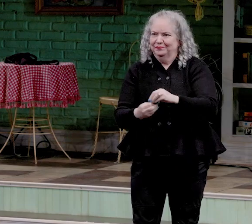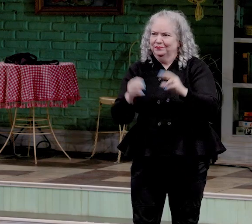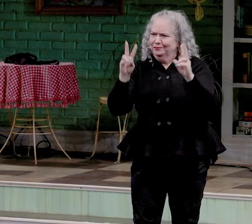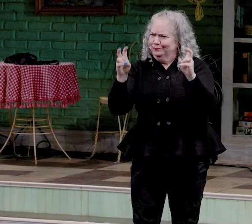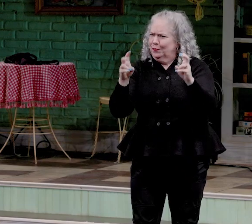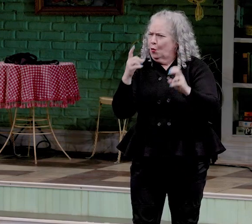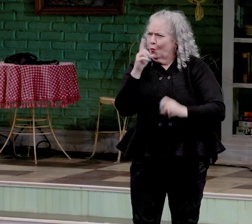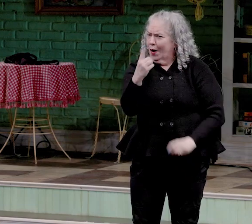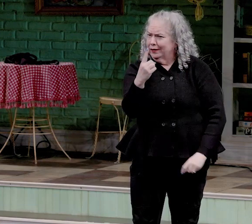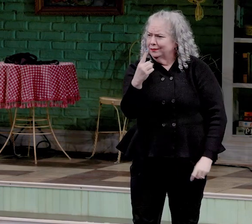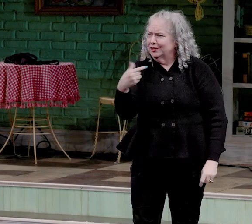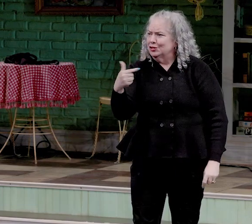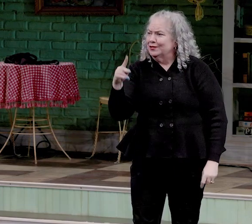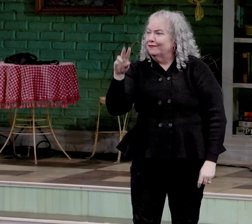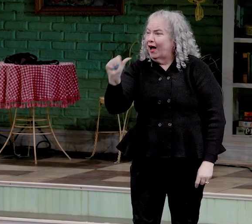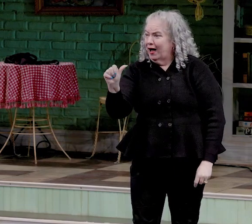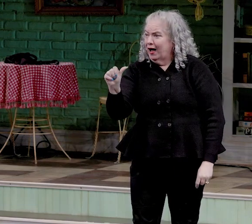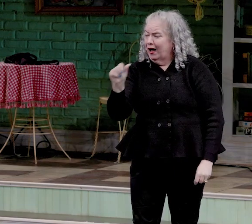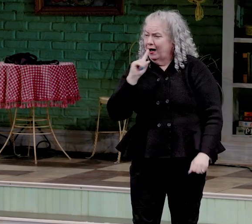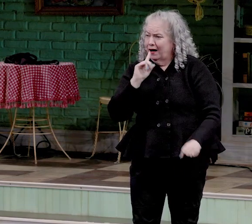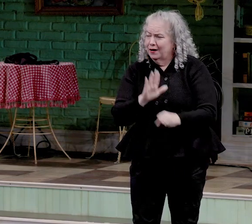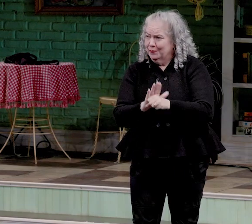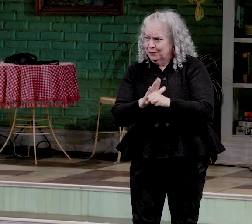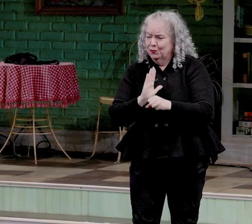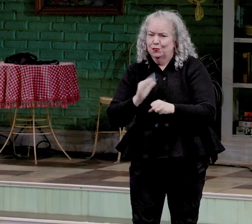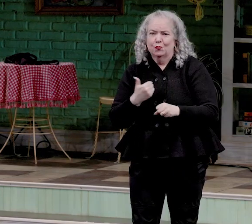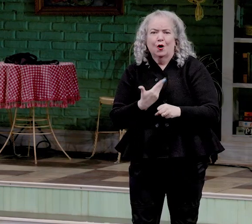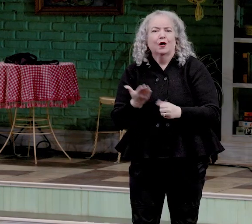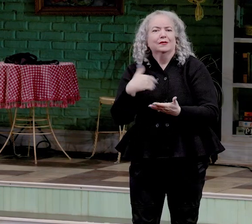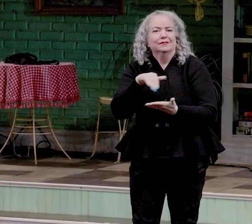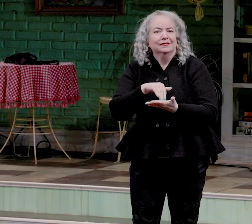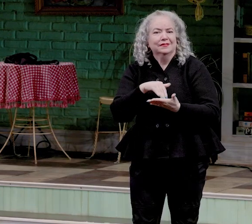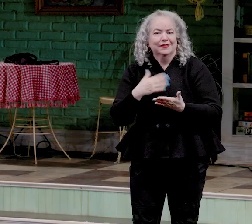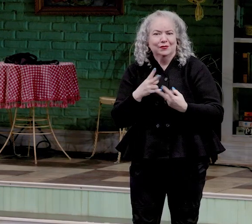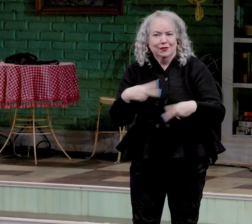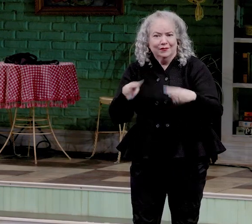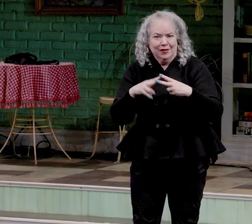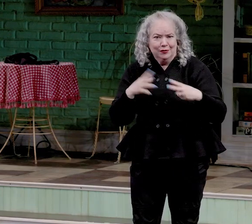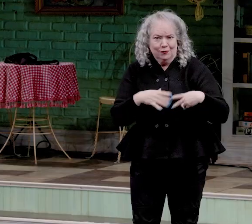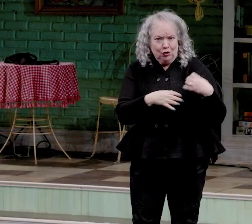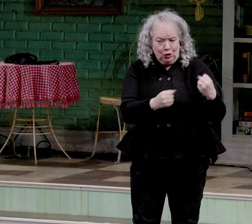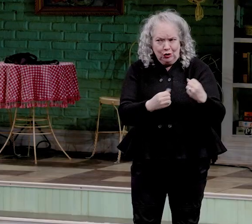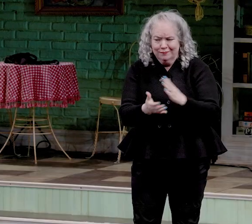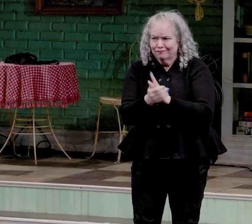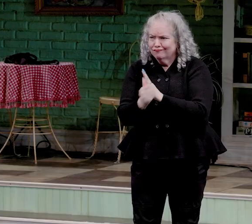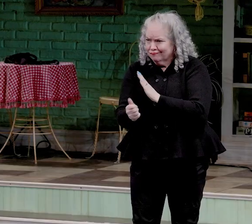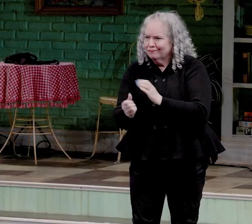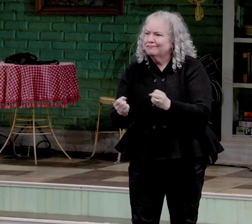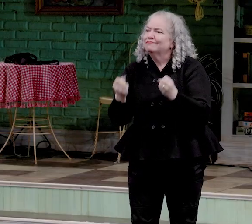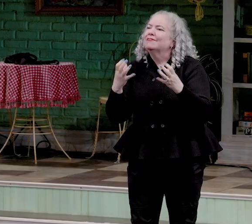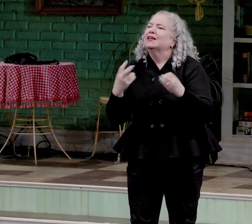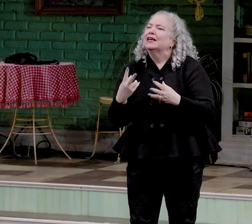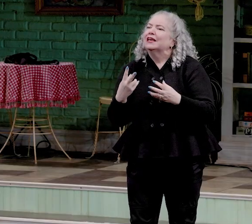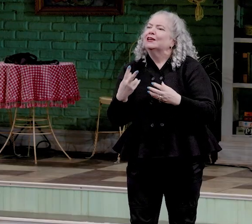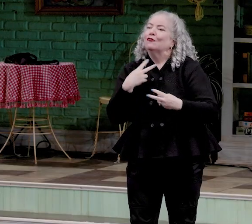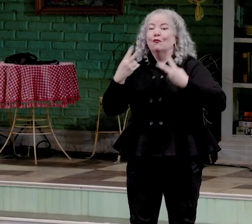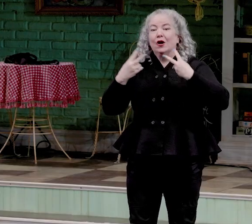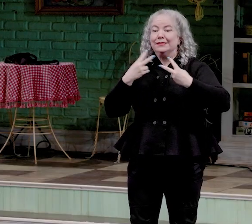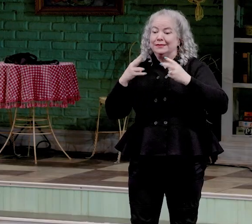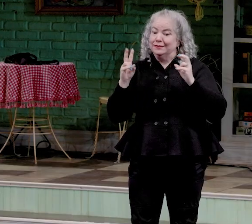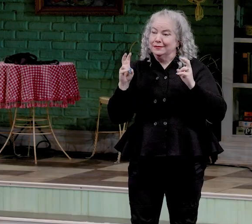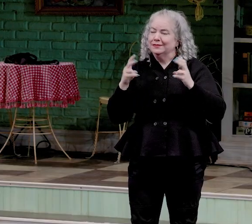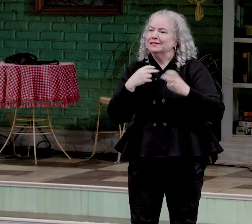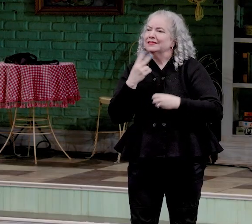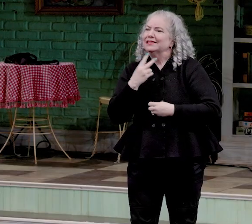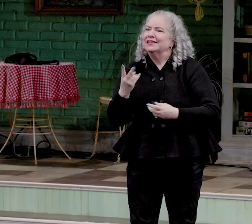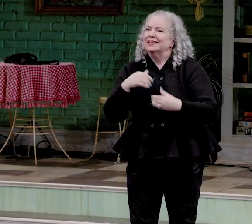Geva. This is with a commitment to our core values of artistic courage and excellence, bringing many voices into a variety